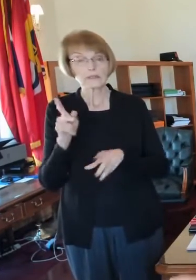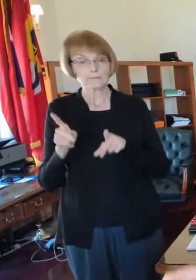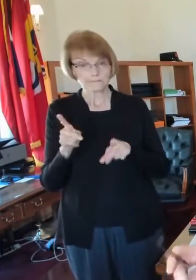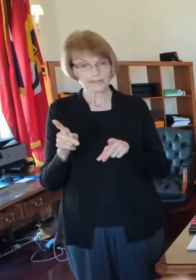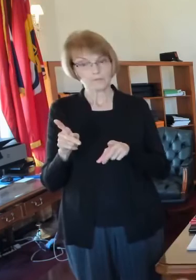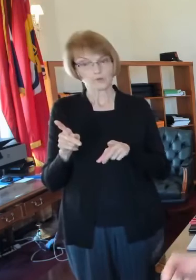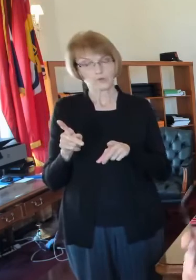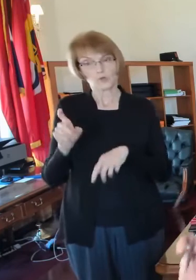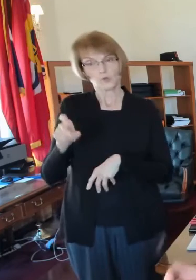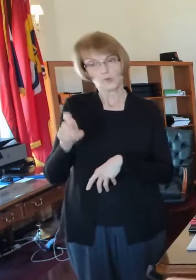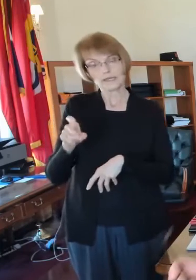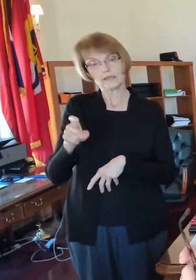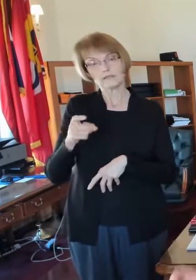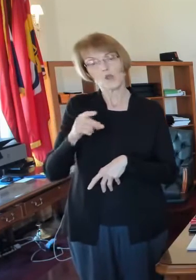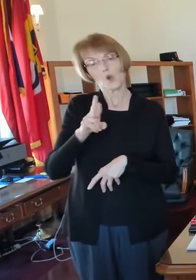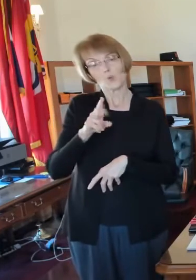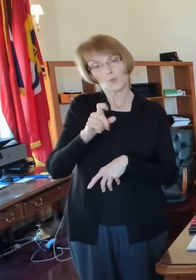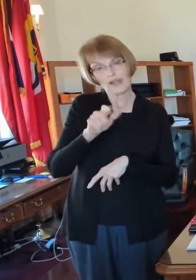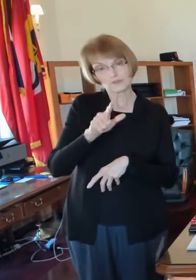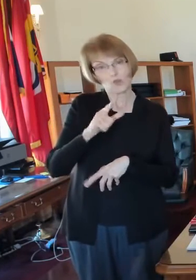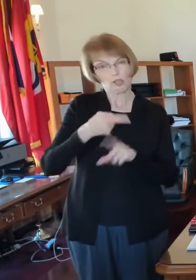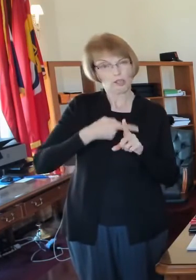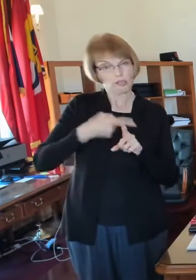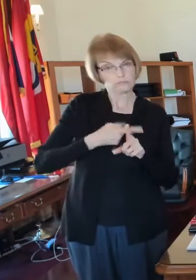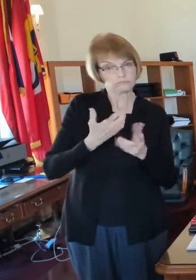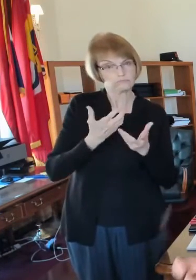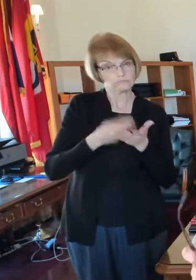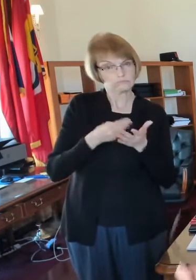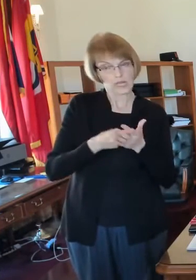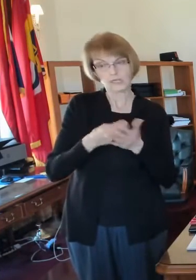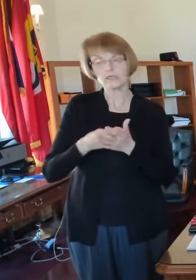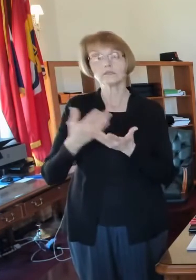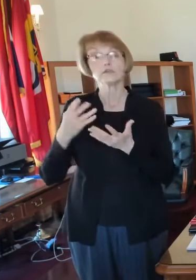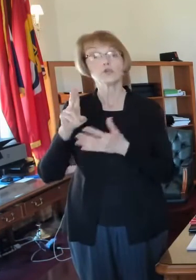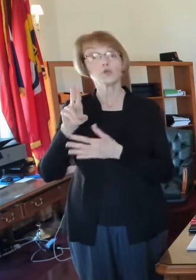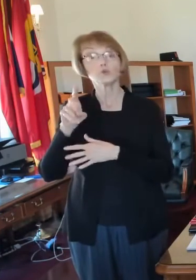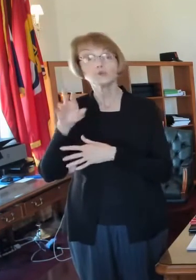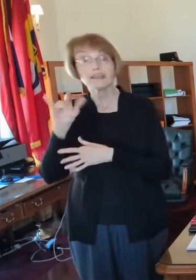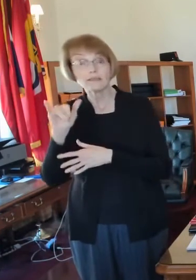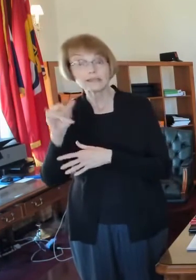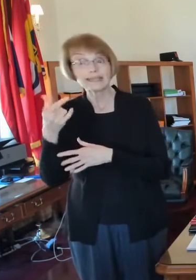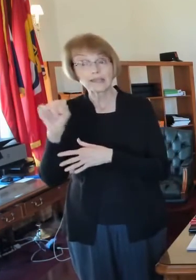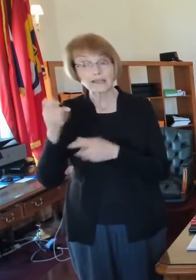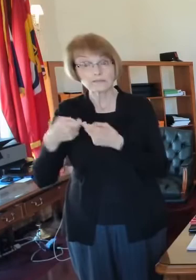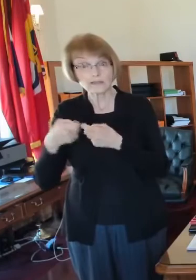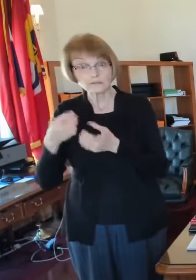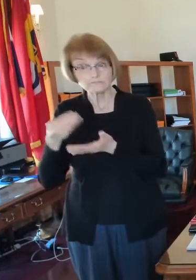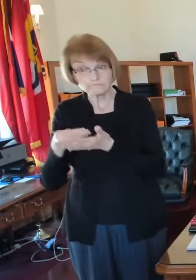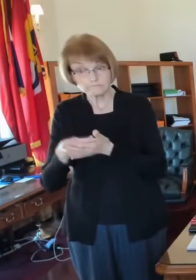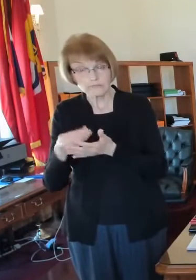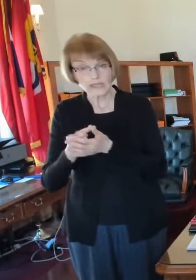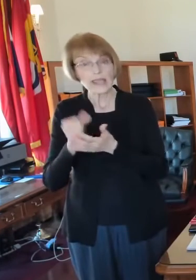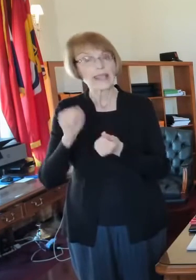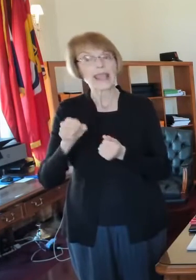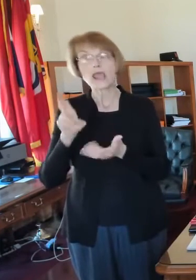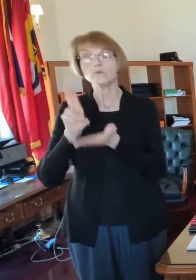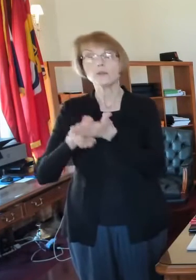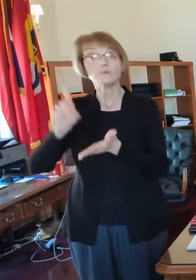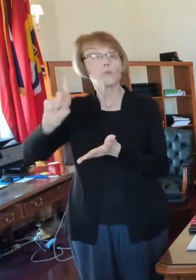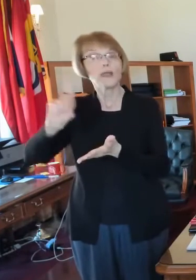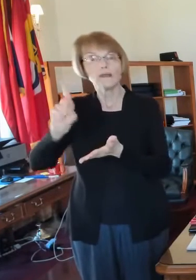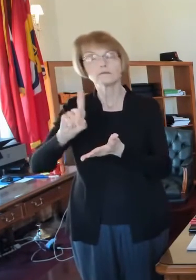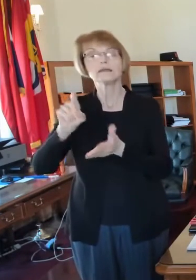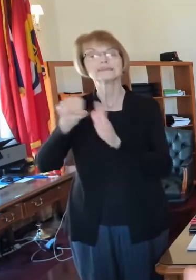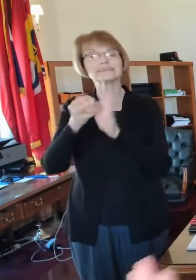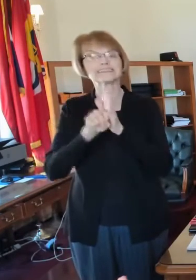who need rental and utility assistance will be able to register for that on the state's website. And